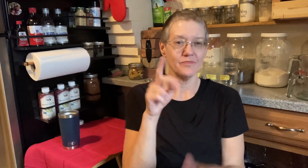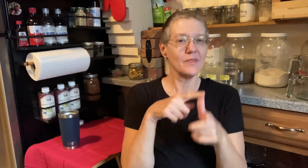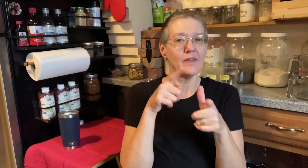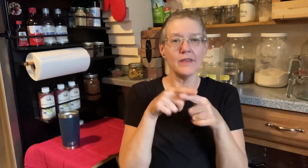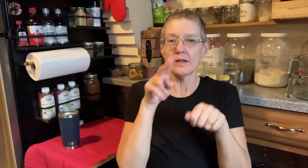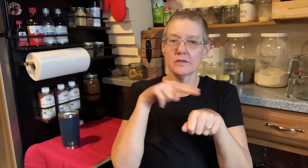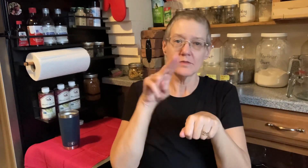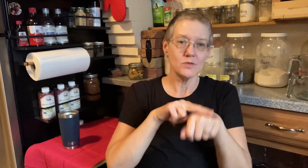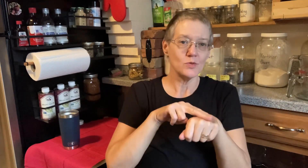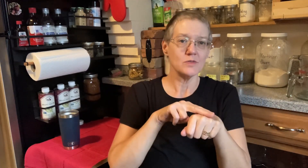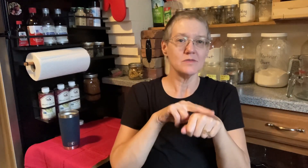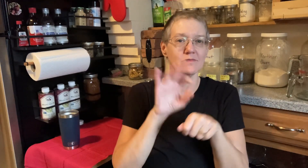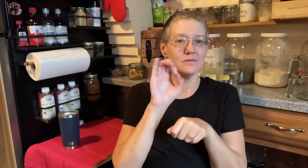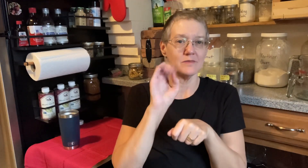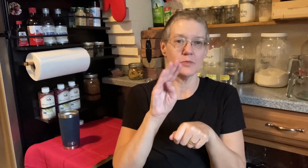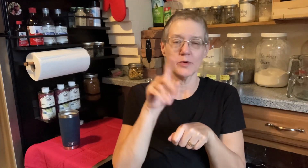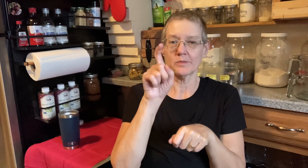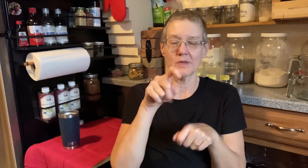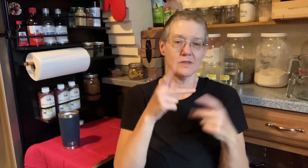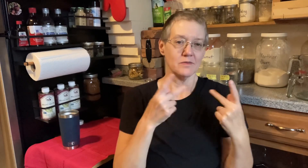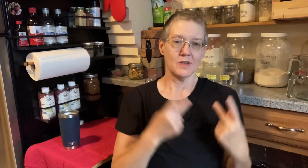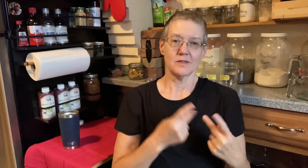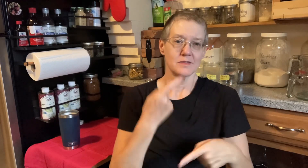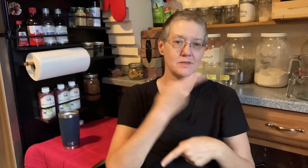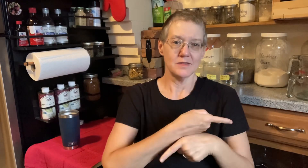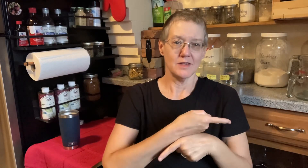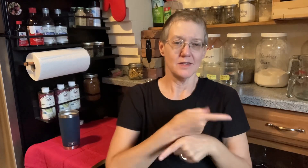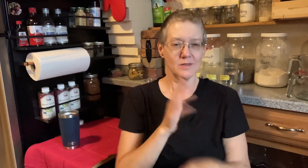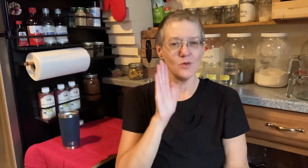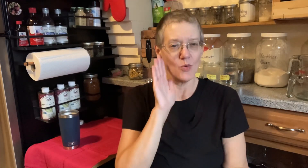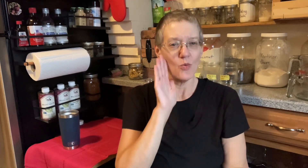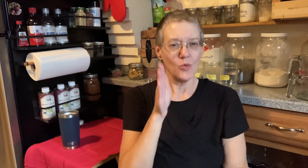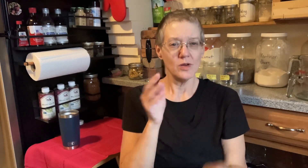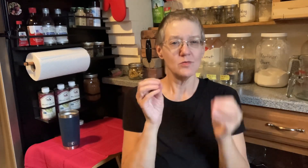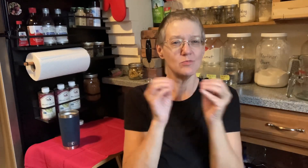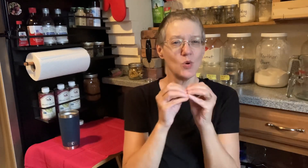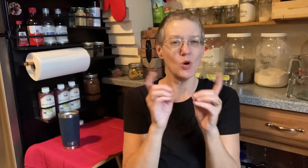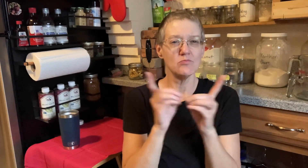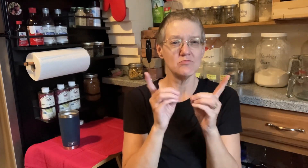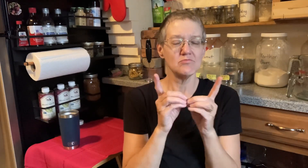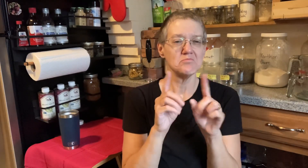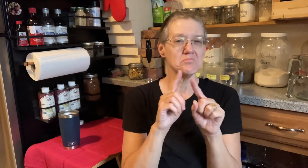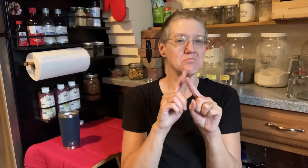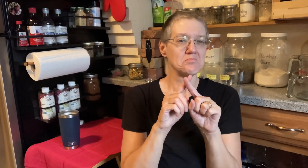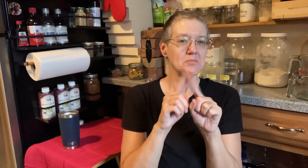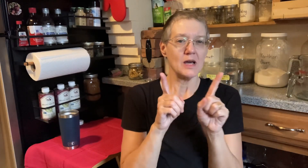January. Then, of course, by February and Valentine's Day, we'll do some more desserts.